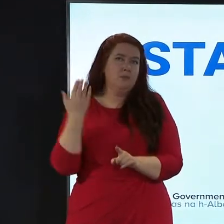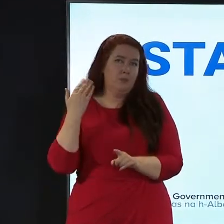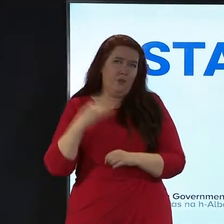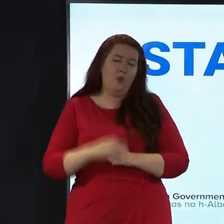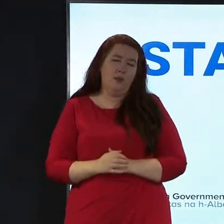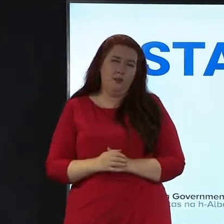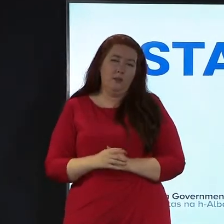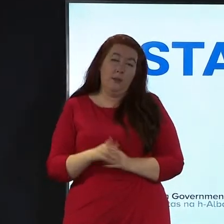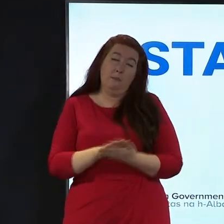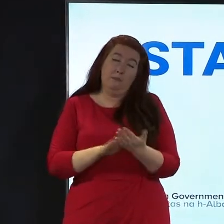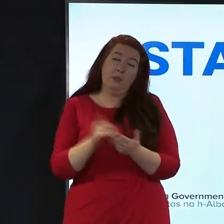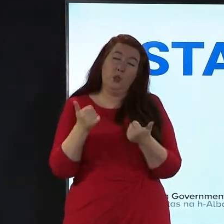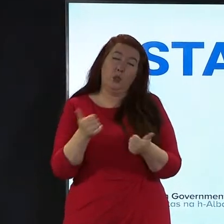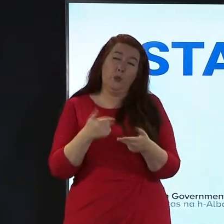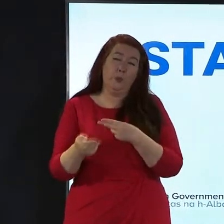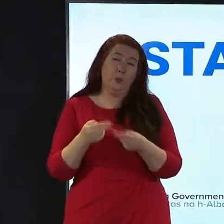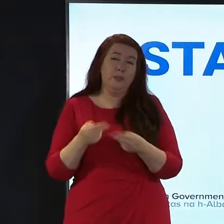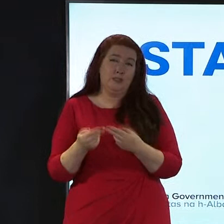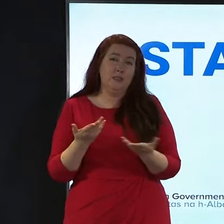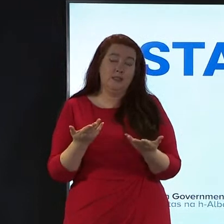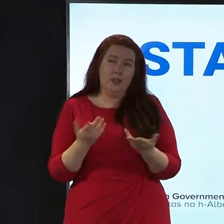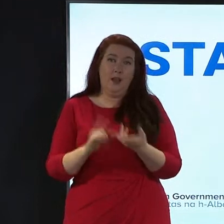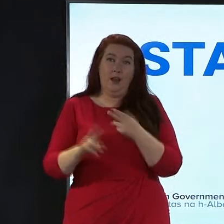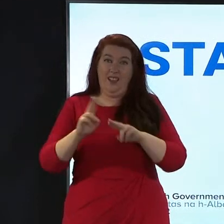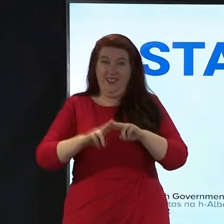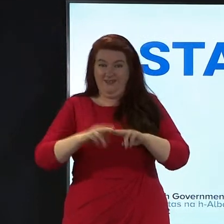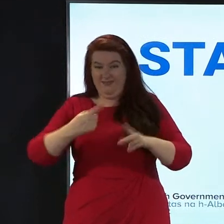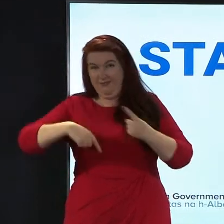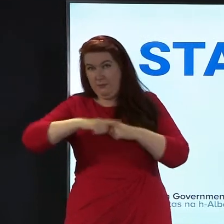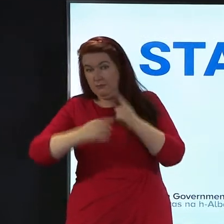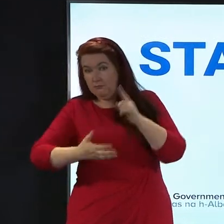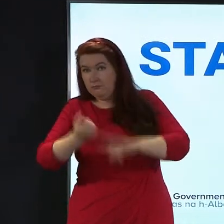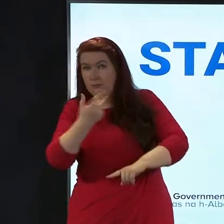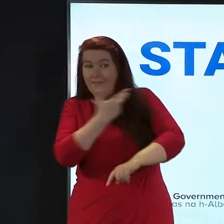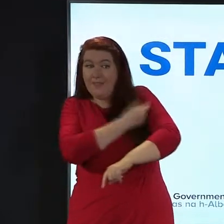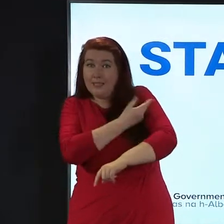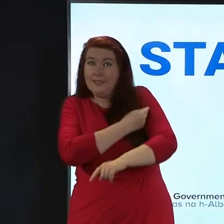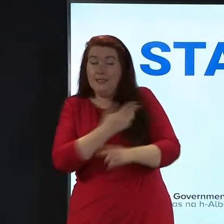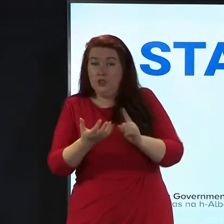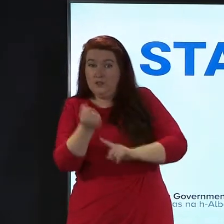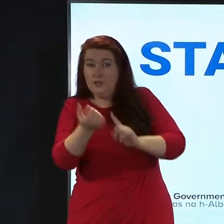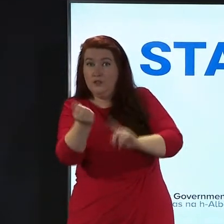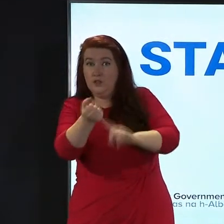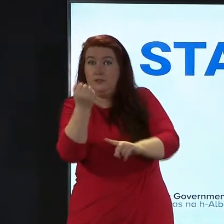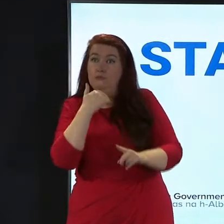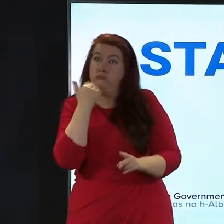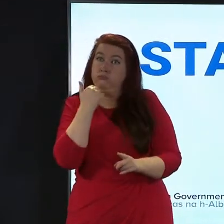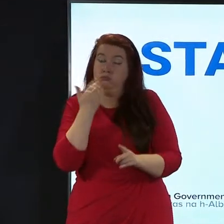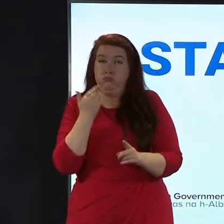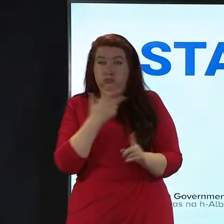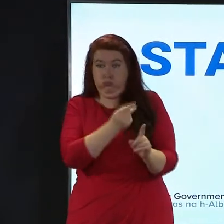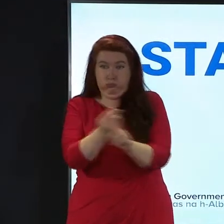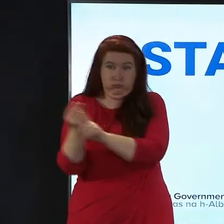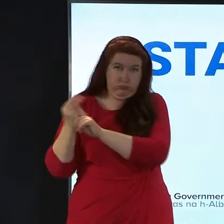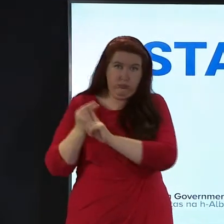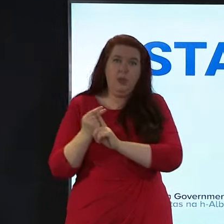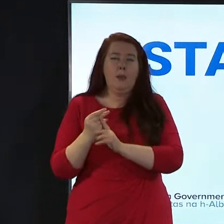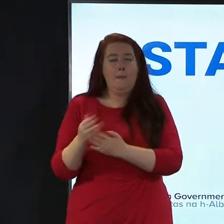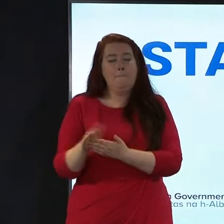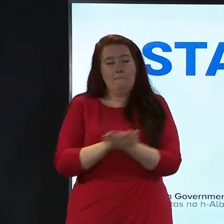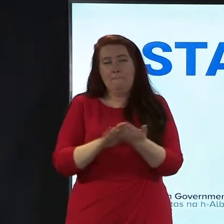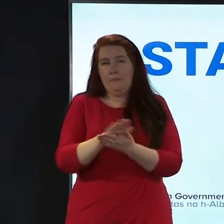and it still means that if we hit our vaccination milestones, as we are confident we will do, then the